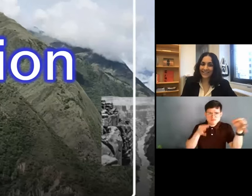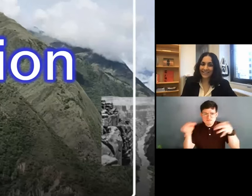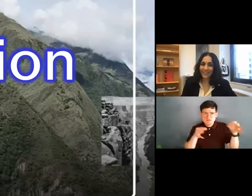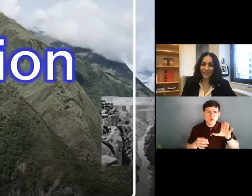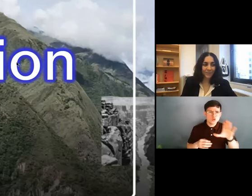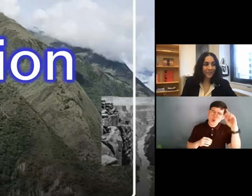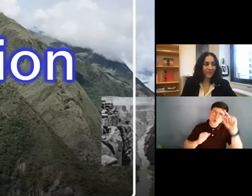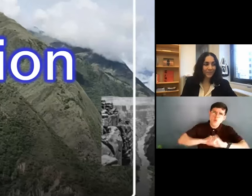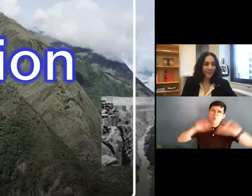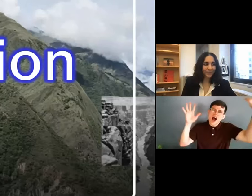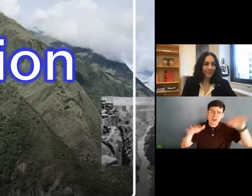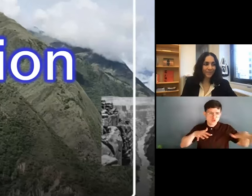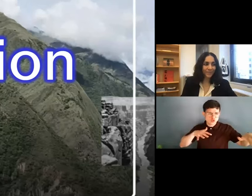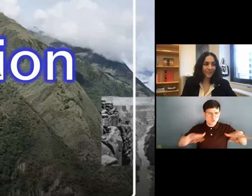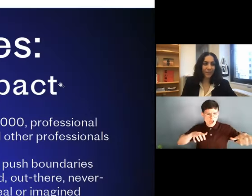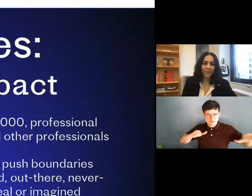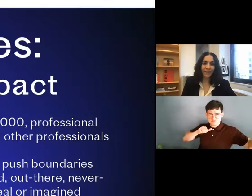groundbreaking ideas.